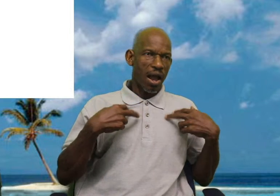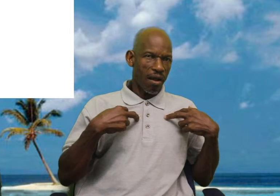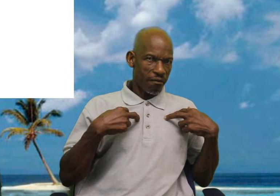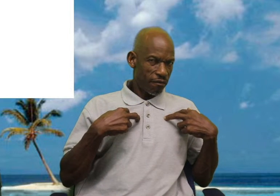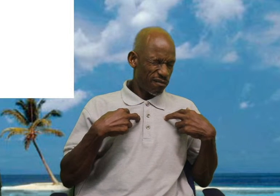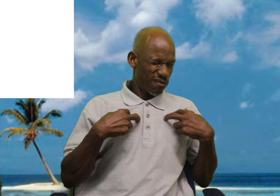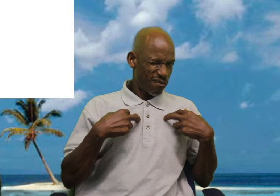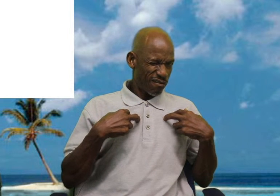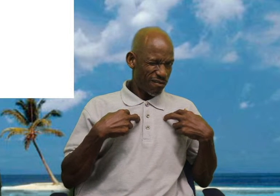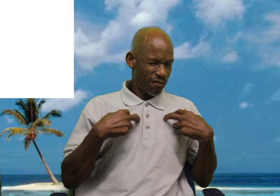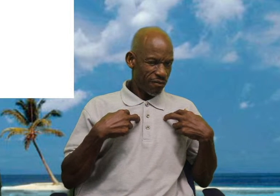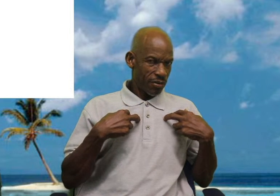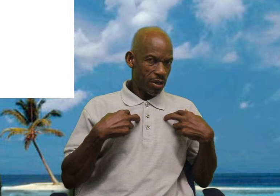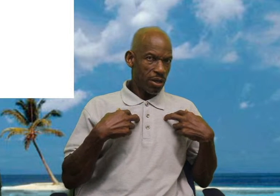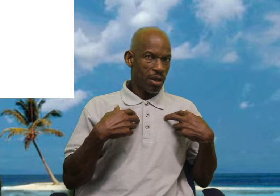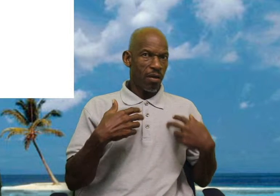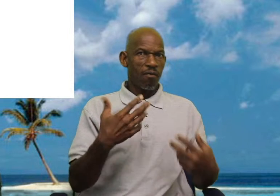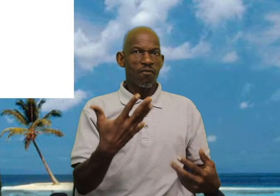am